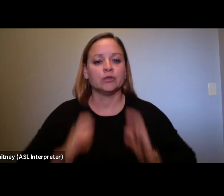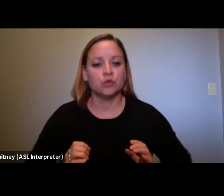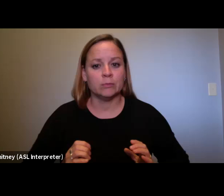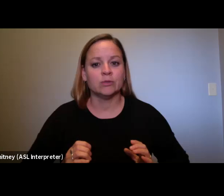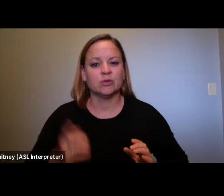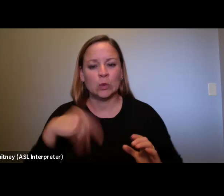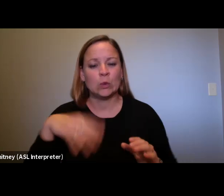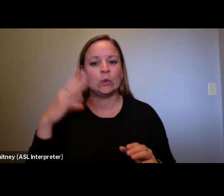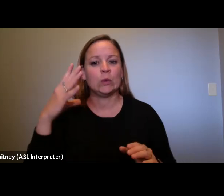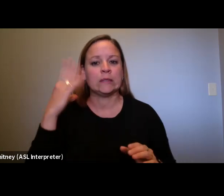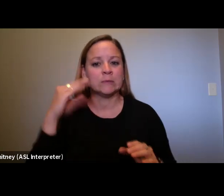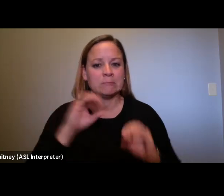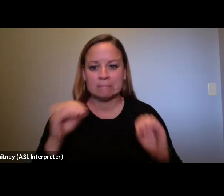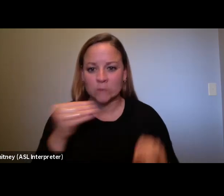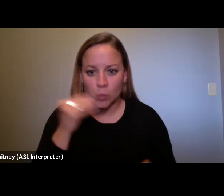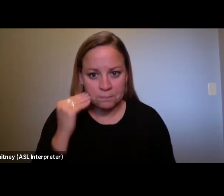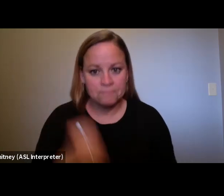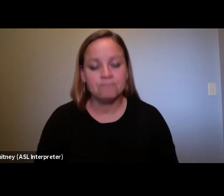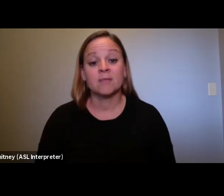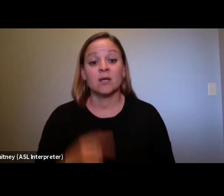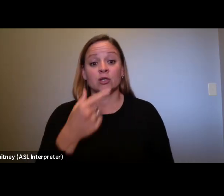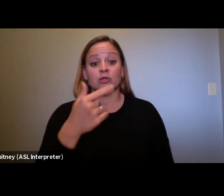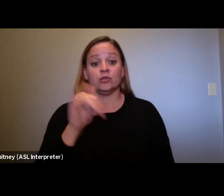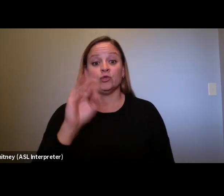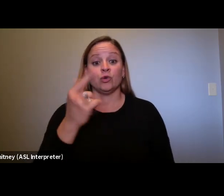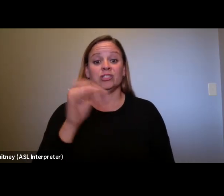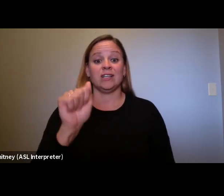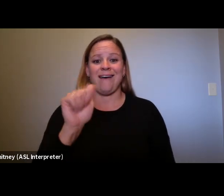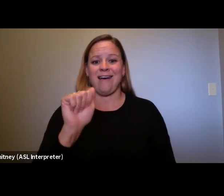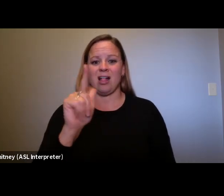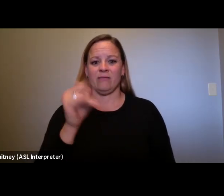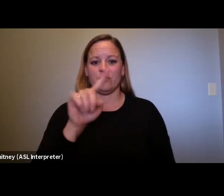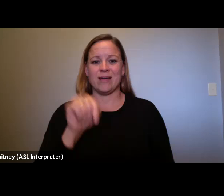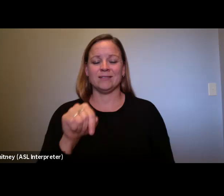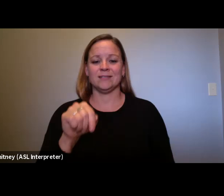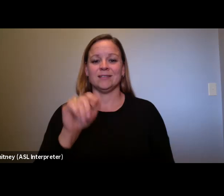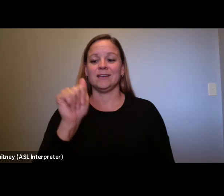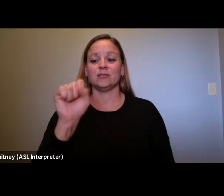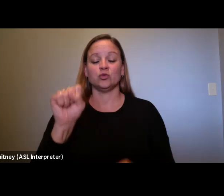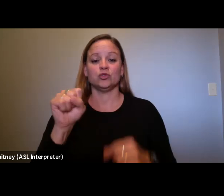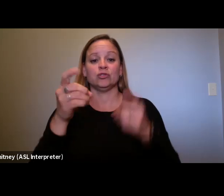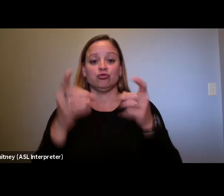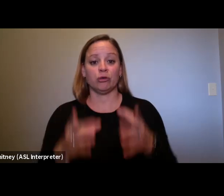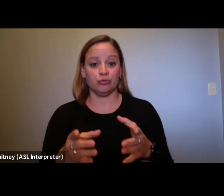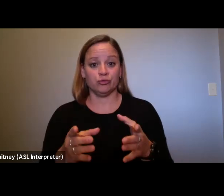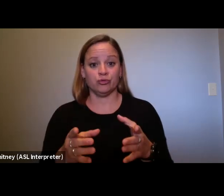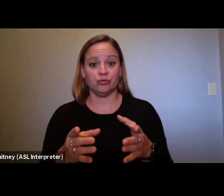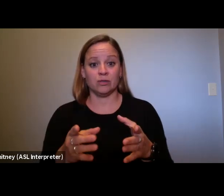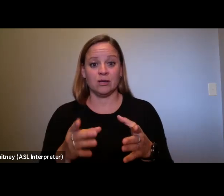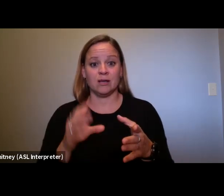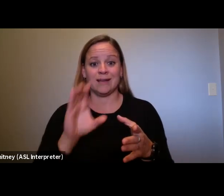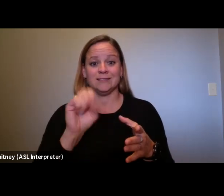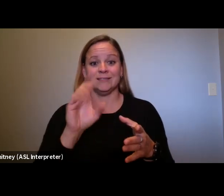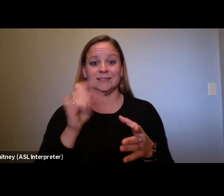experiencing homelessness. So Georgina Alvarez is Associate Director at